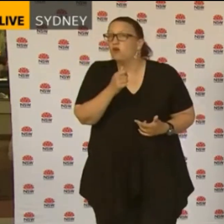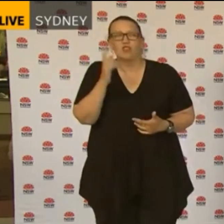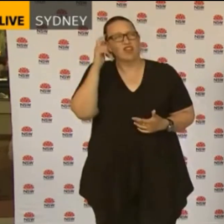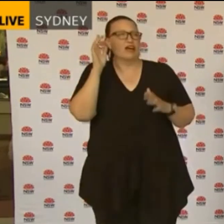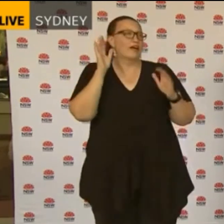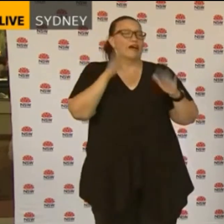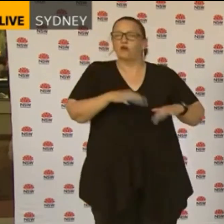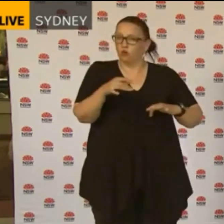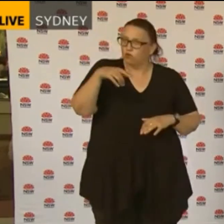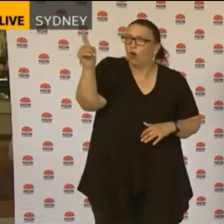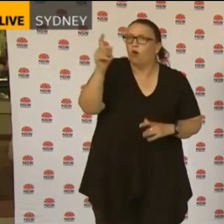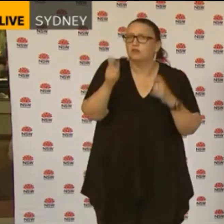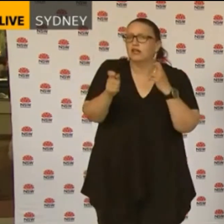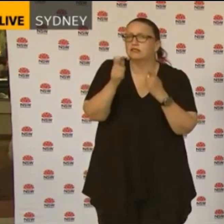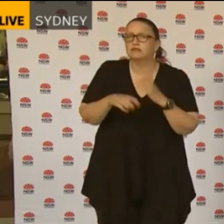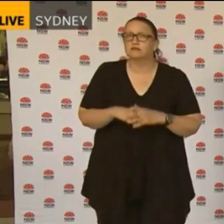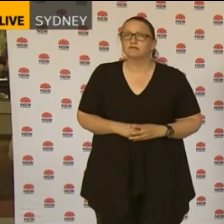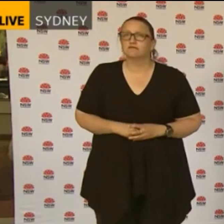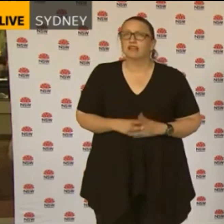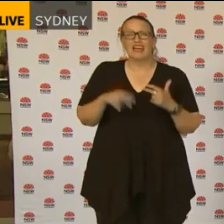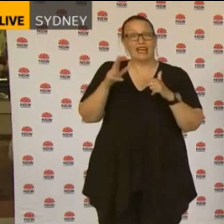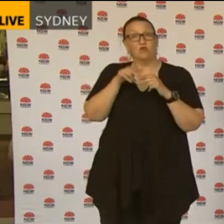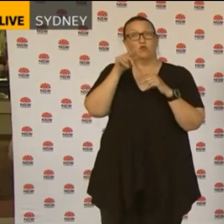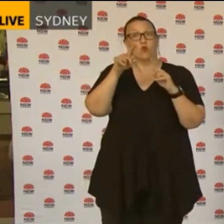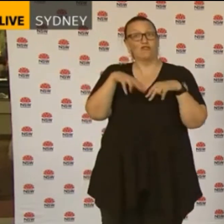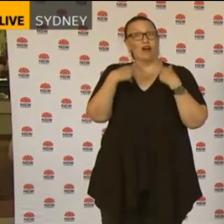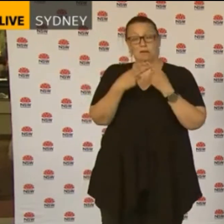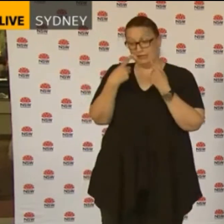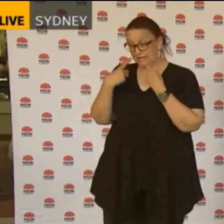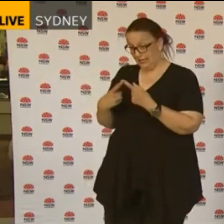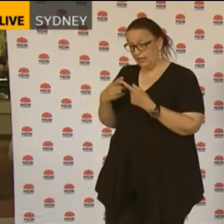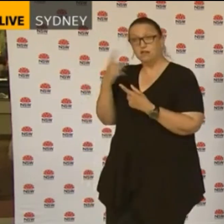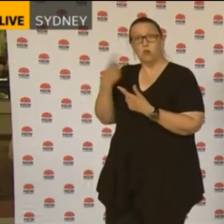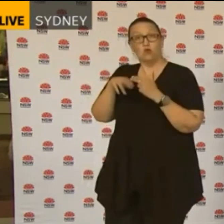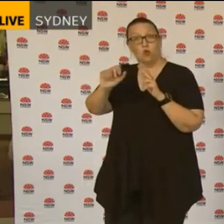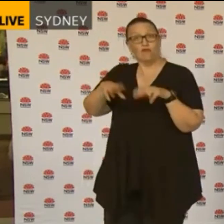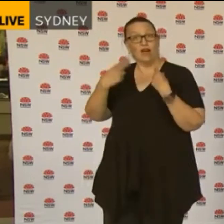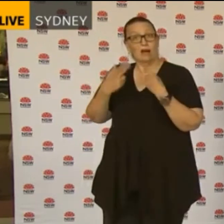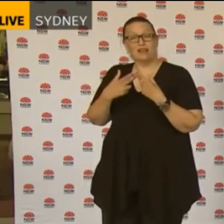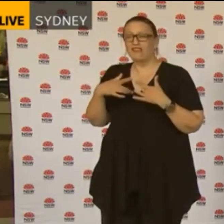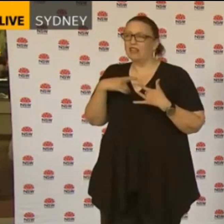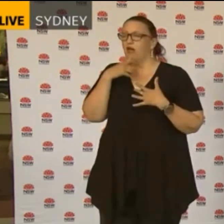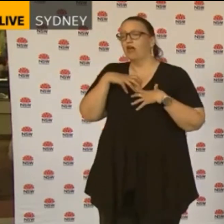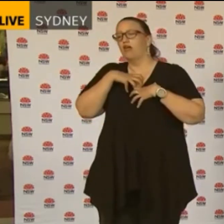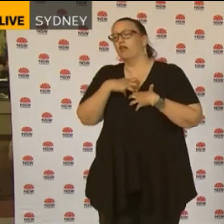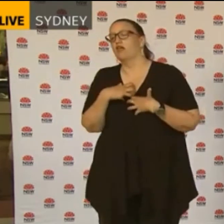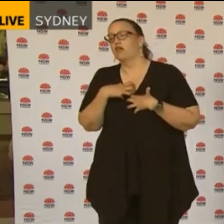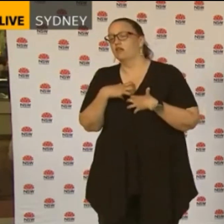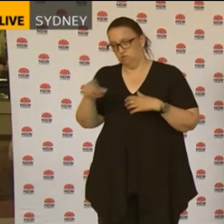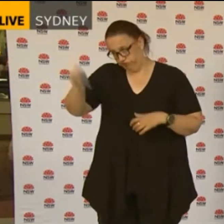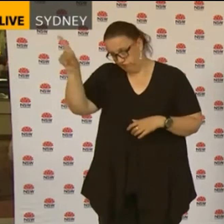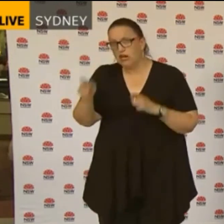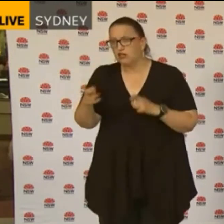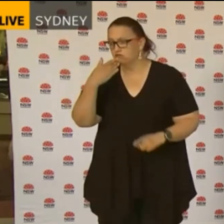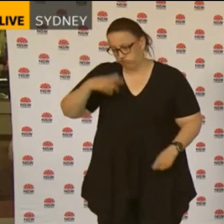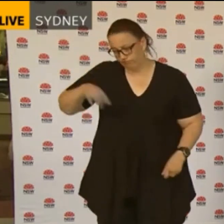and not delay. It is critical at this time in the response that we mop up any transmission chains,